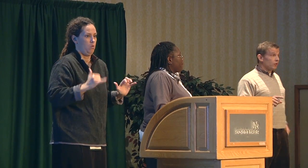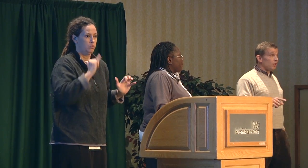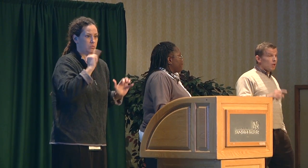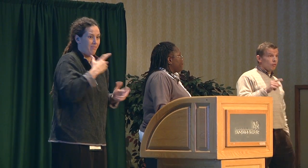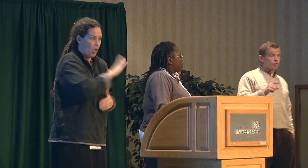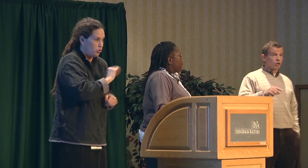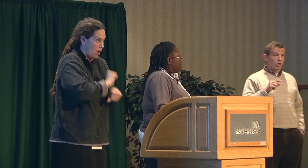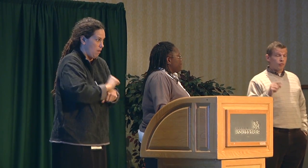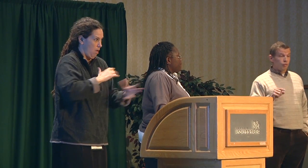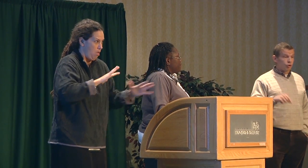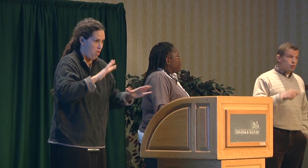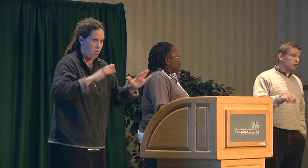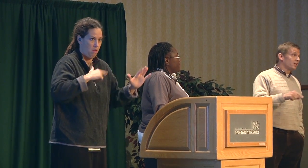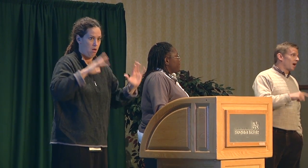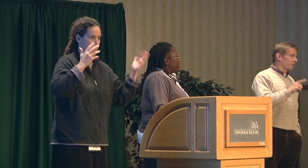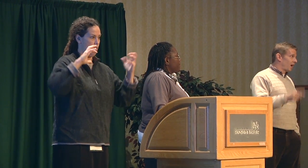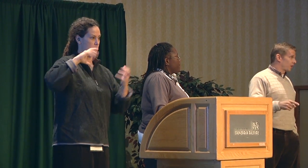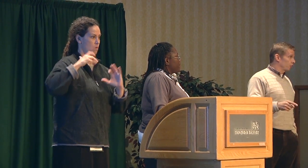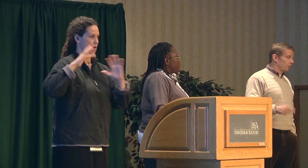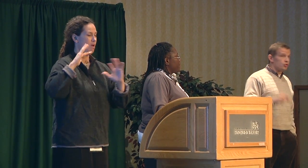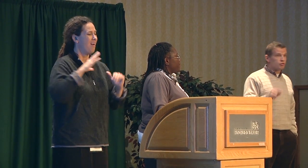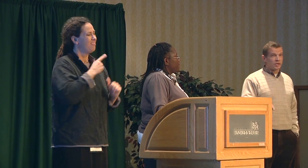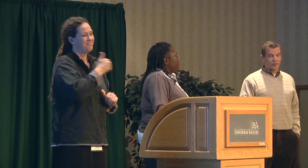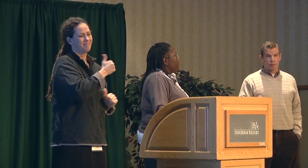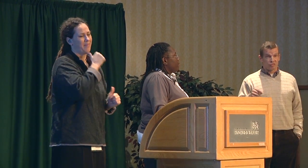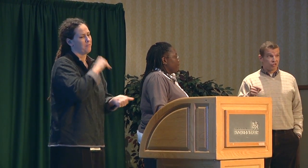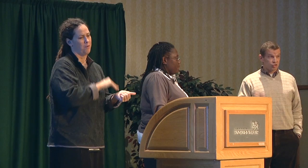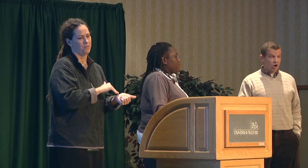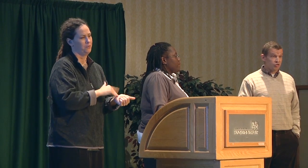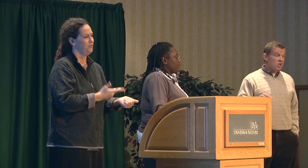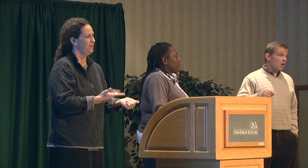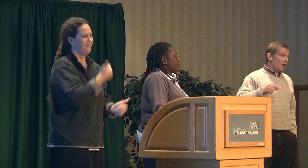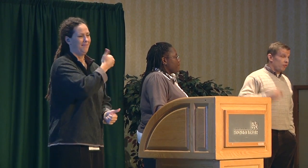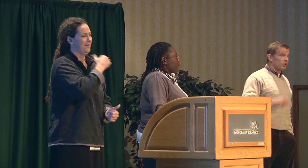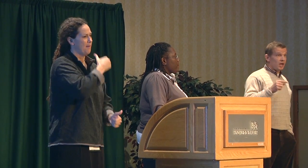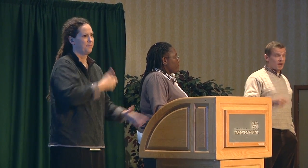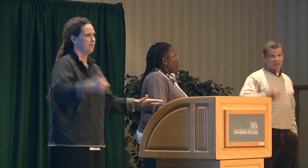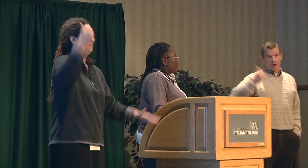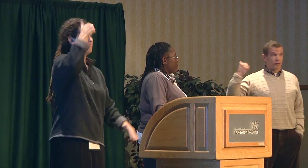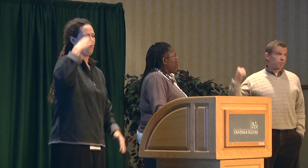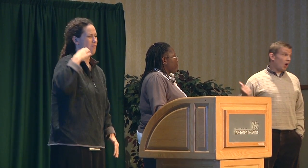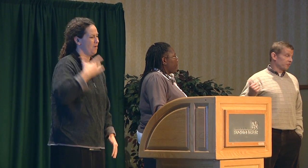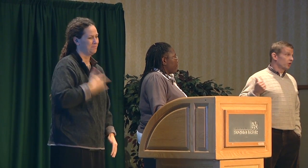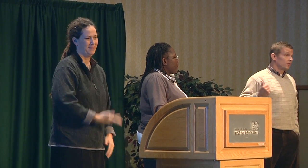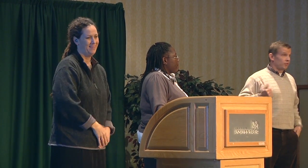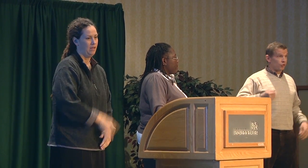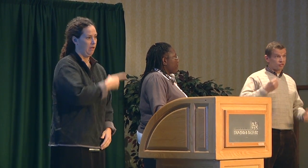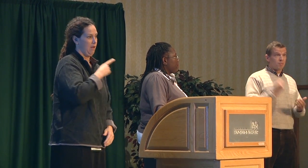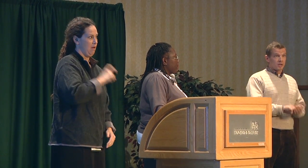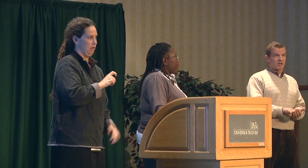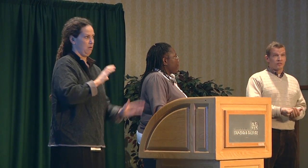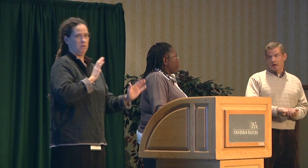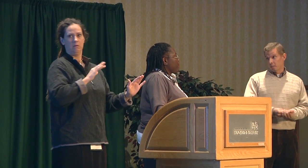Plus, they're usually not the doctor, and they're usually not the person in charge, and they're going to have to tell their boss that